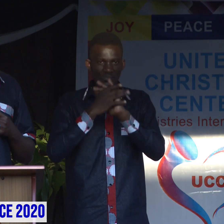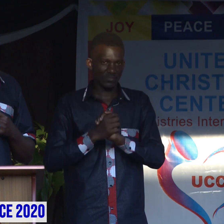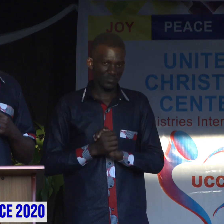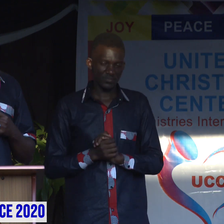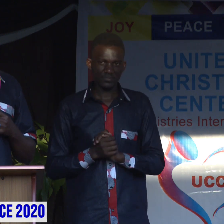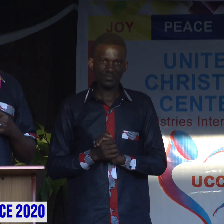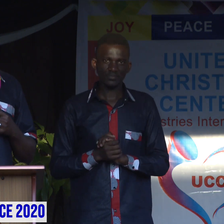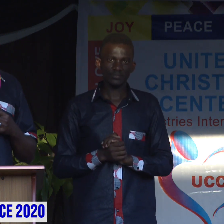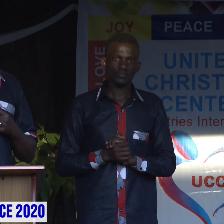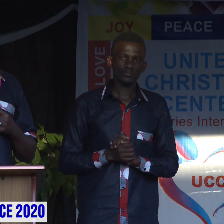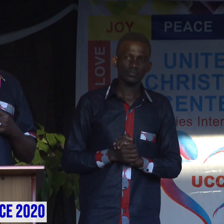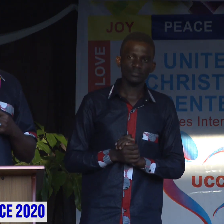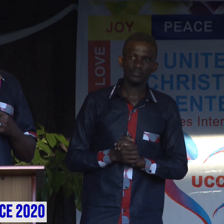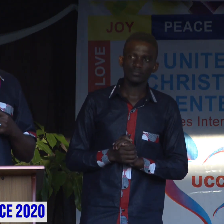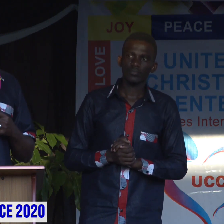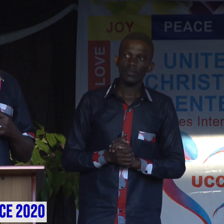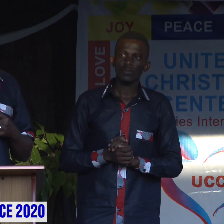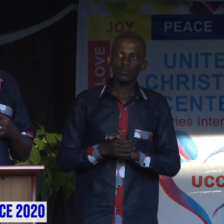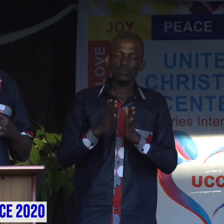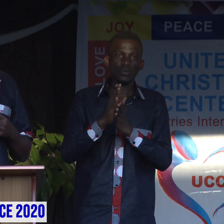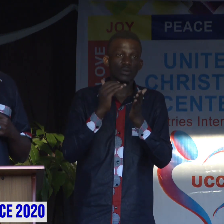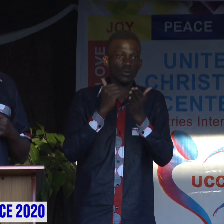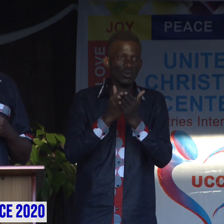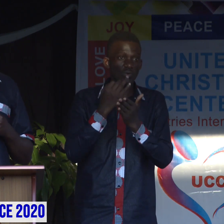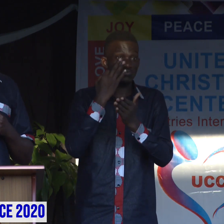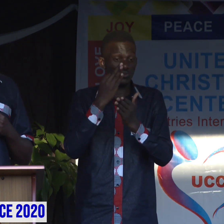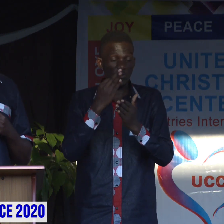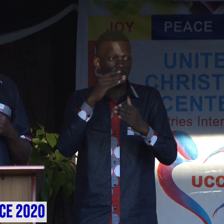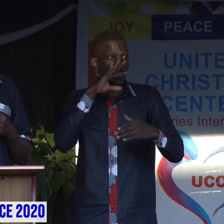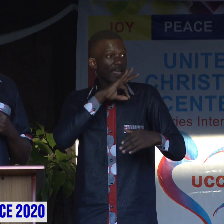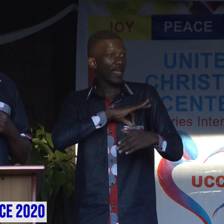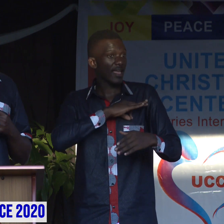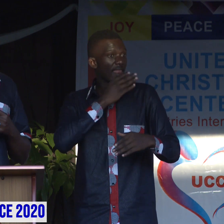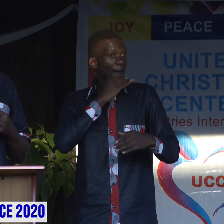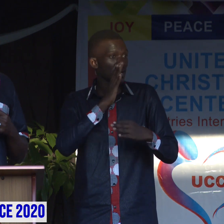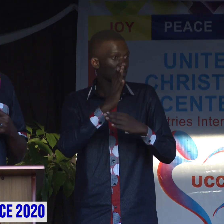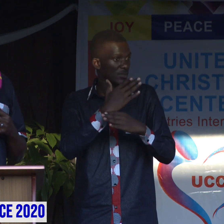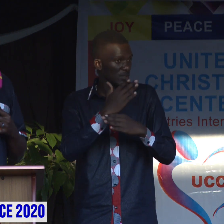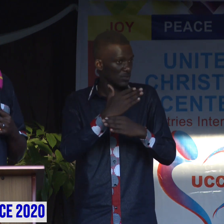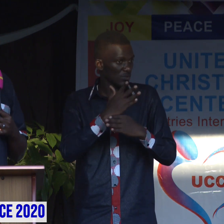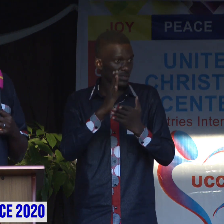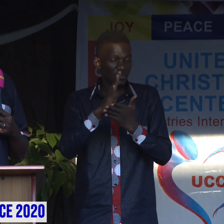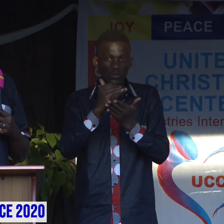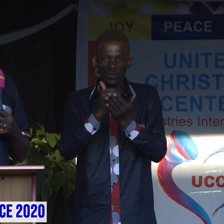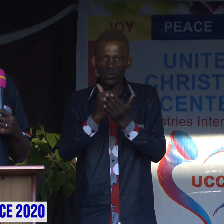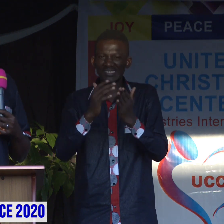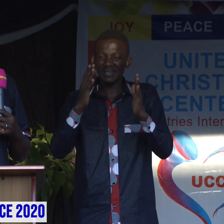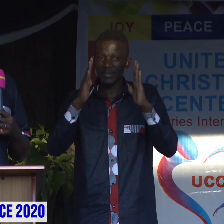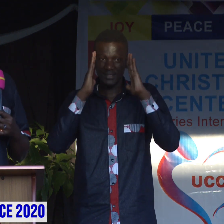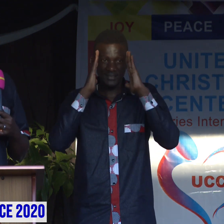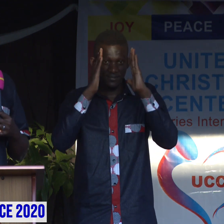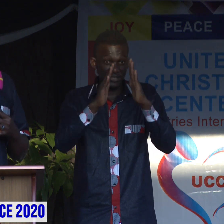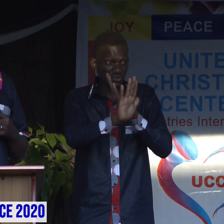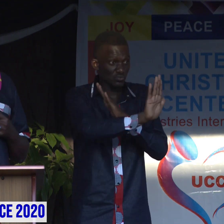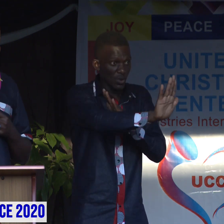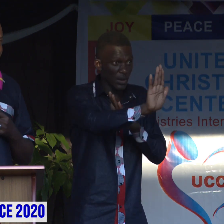mukama olw'omusumba wange omulabirizi Senfuma. Because of the inner man ministry. Olw'obuweereza obw'omuntu ow'omunda. Where the biggest focus of us is your